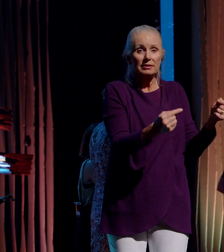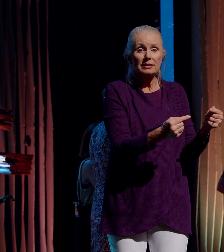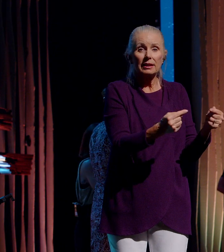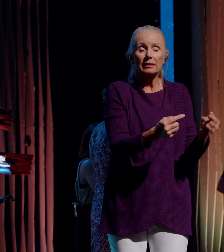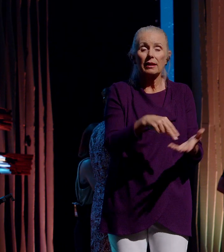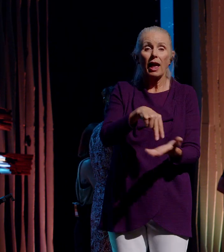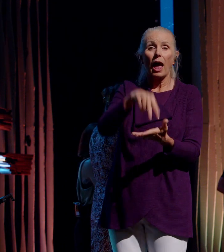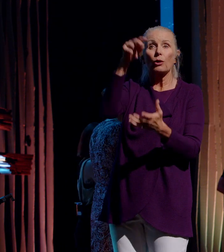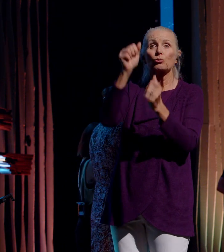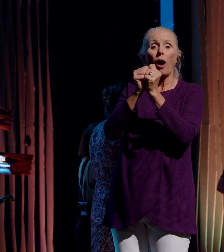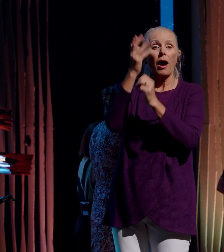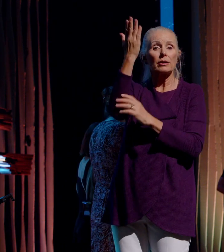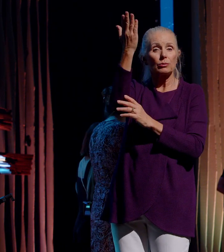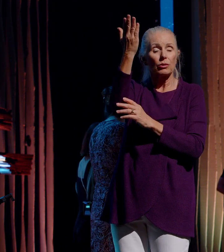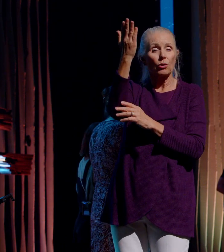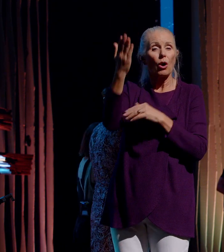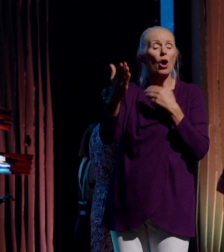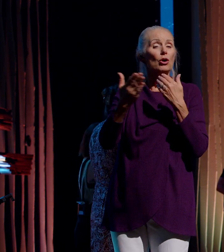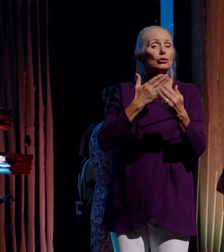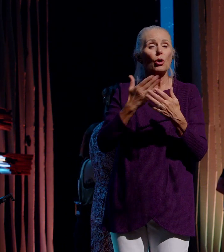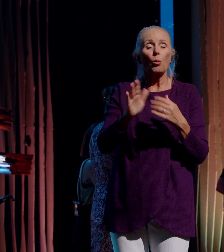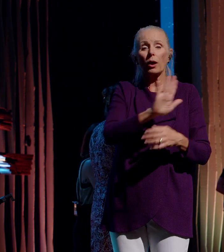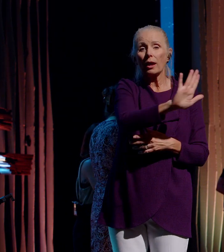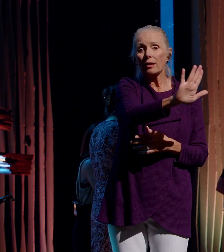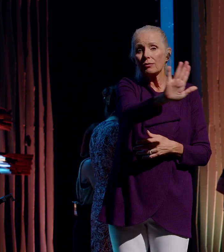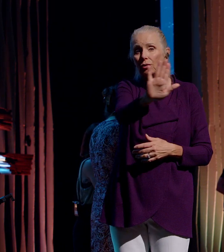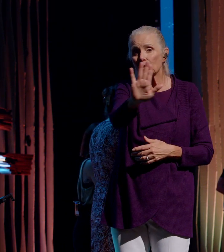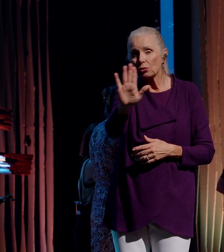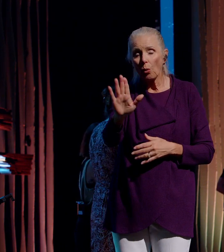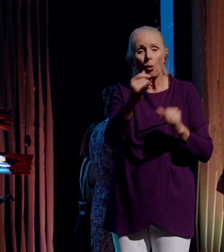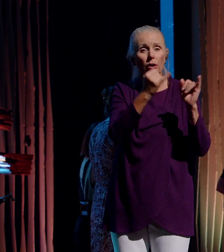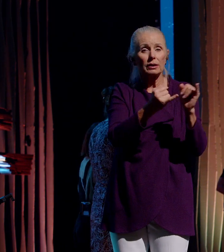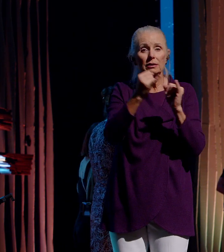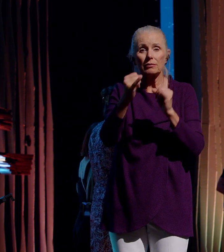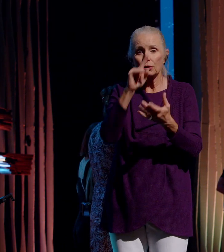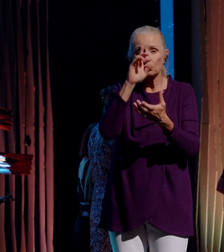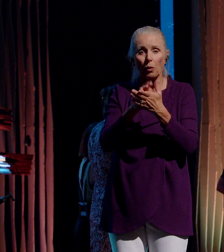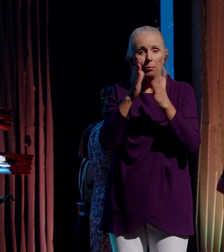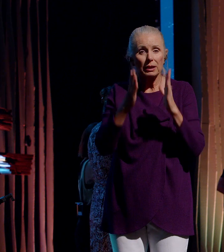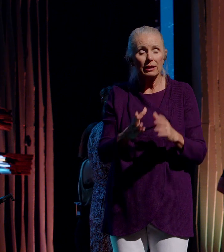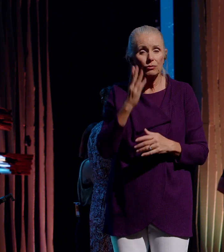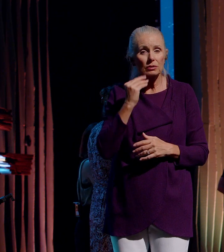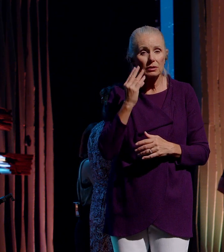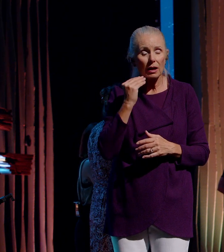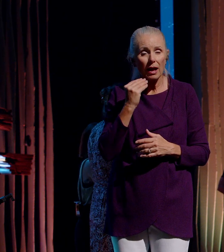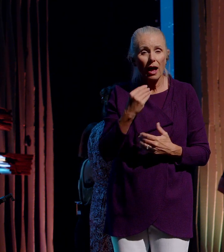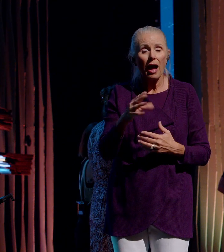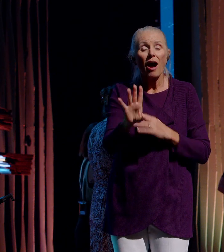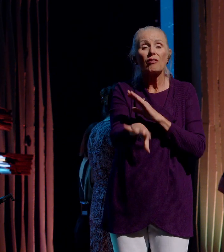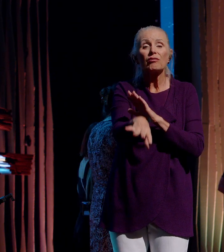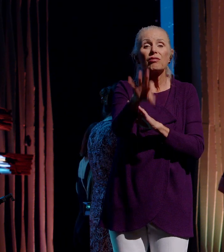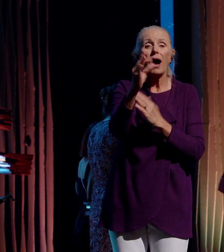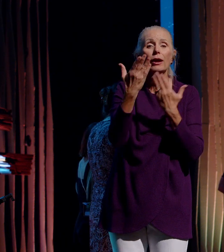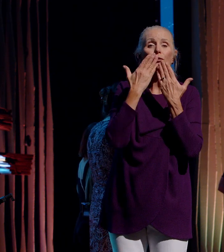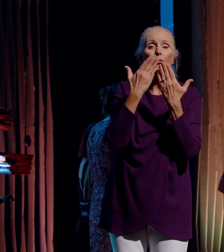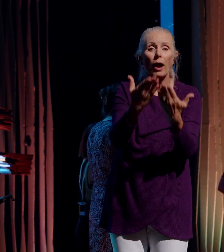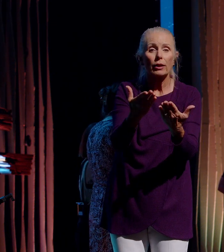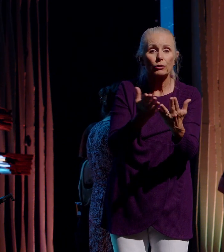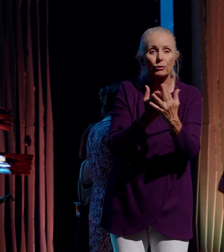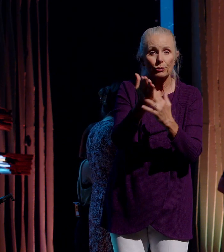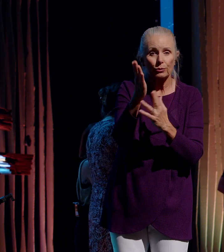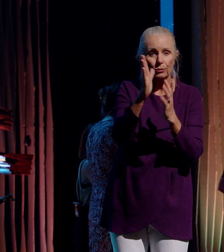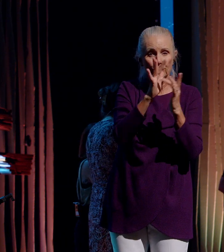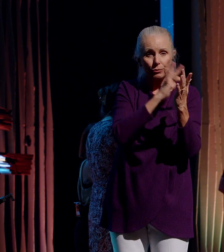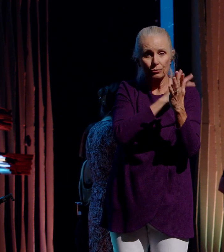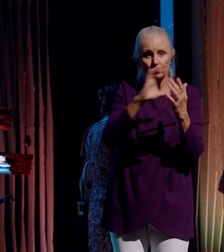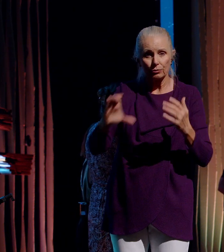Lord, whatever it is that this church is going through, the individual believers in it, would we find gratitude in you?